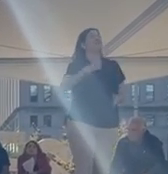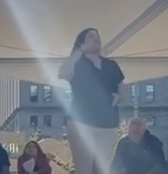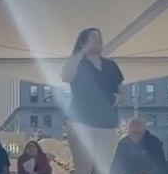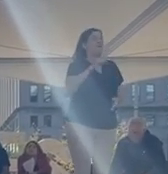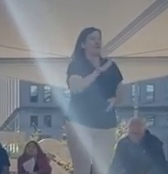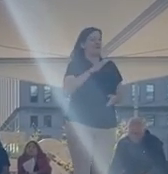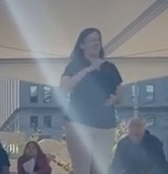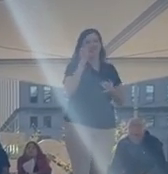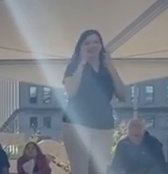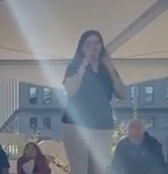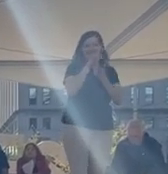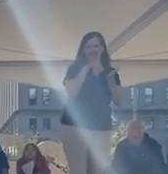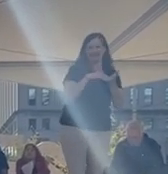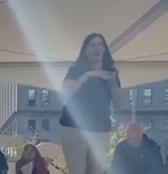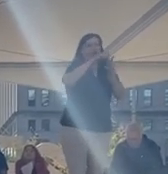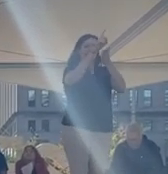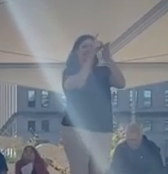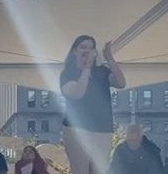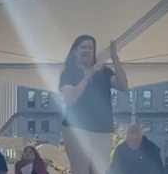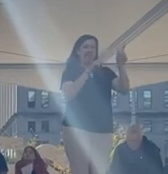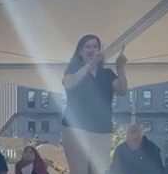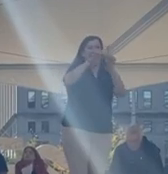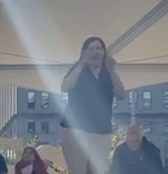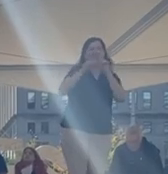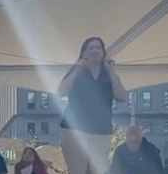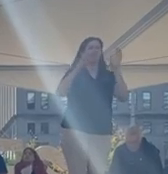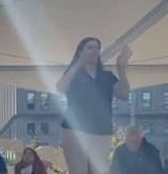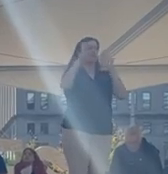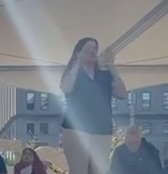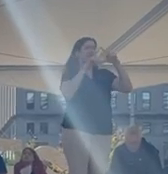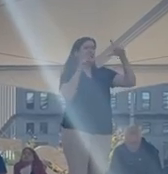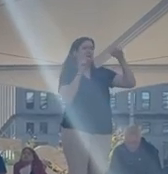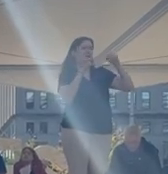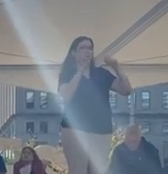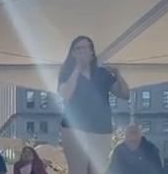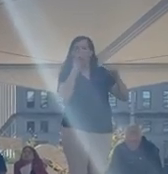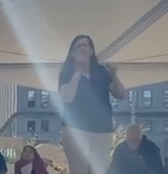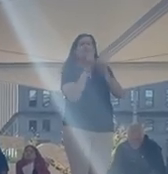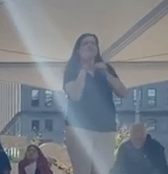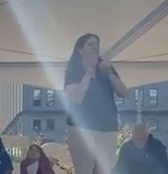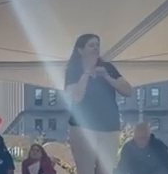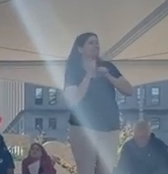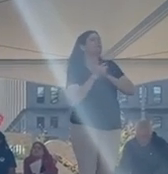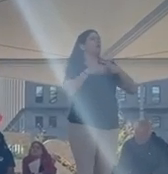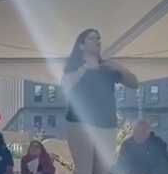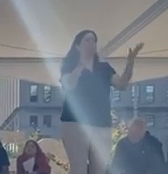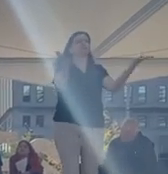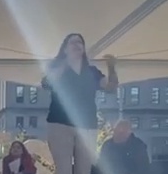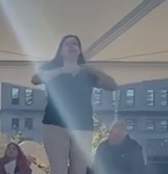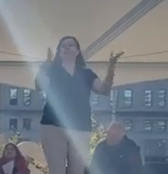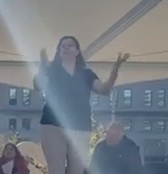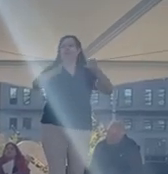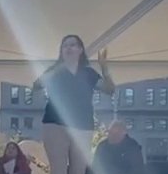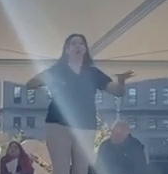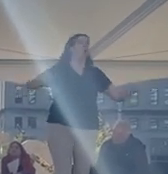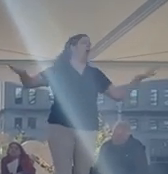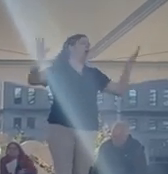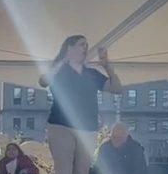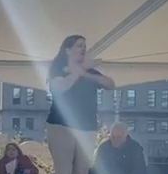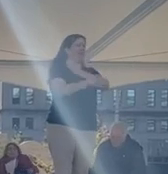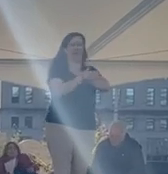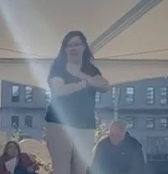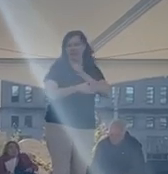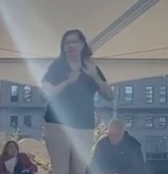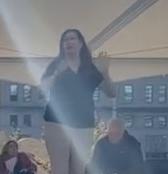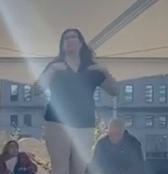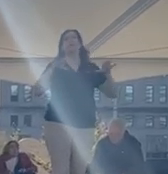Cleveland Sight Center, designing greeting cards yearly, and they were distributed all over the country.